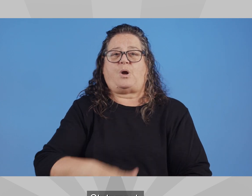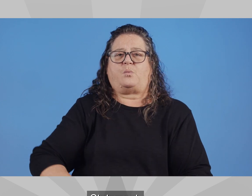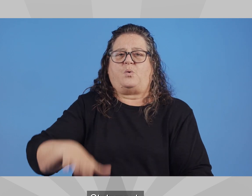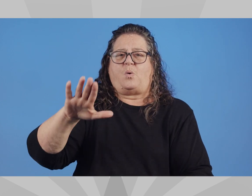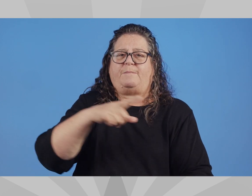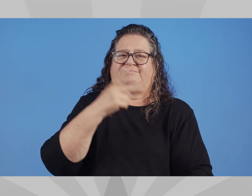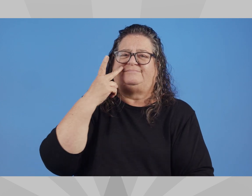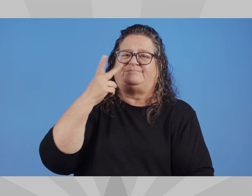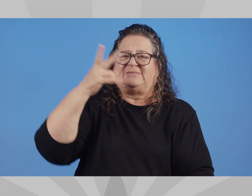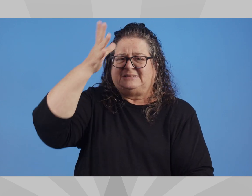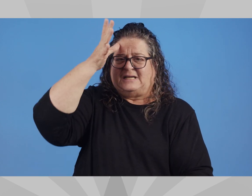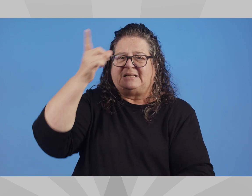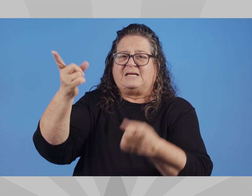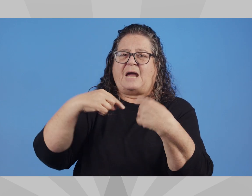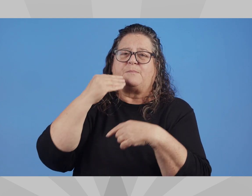Statement.